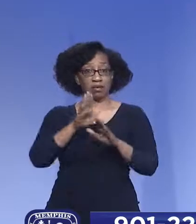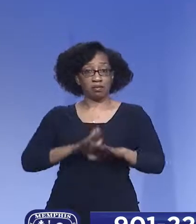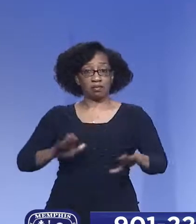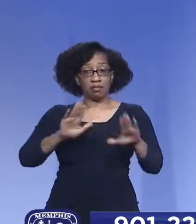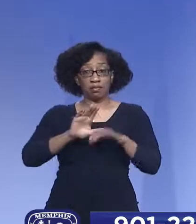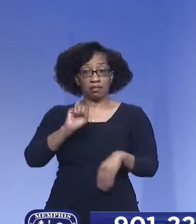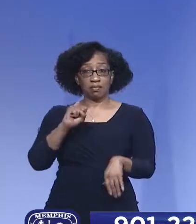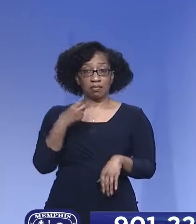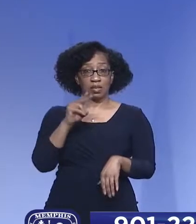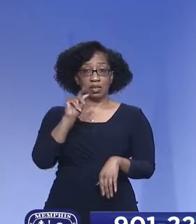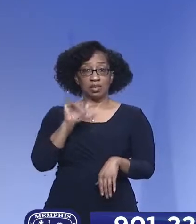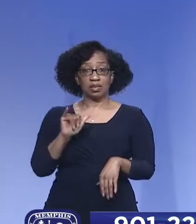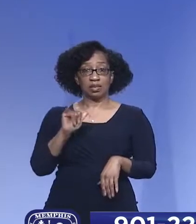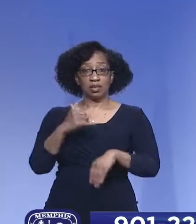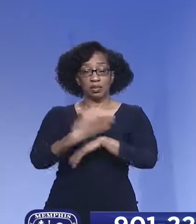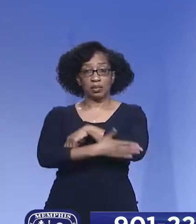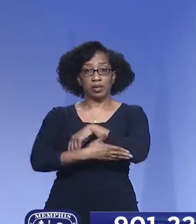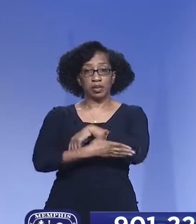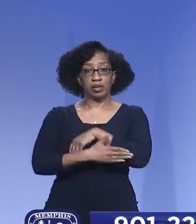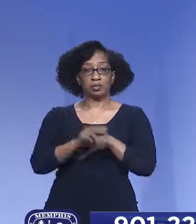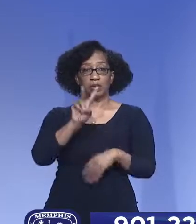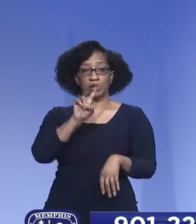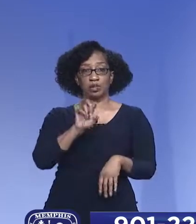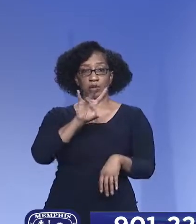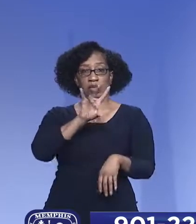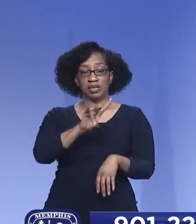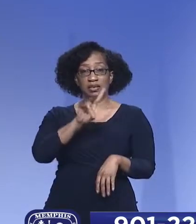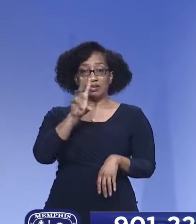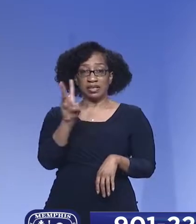County, but there have been